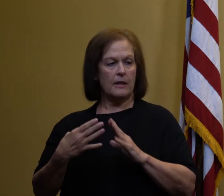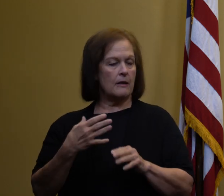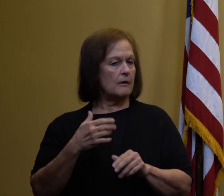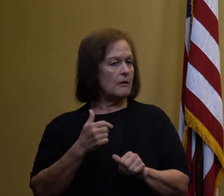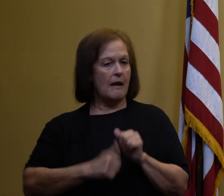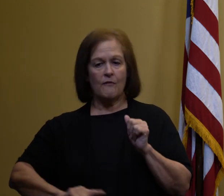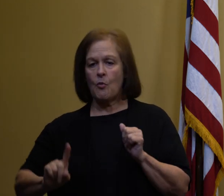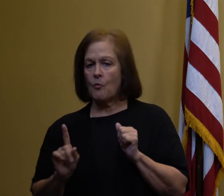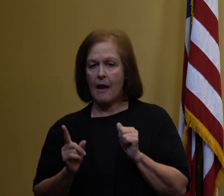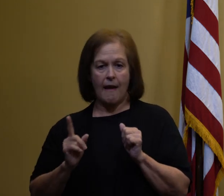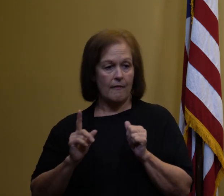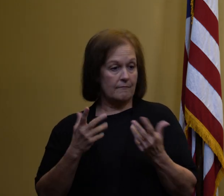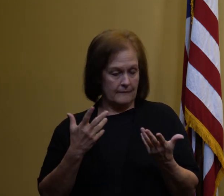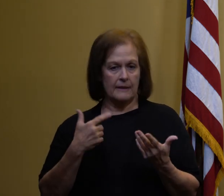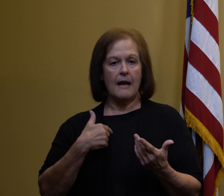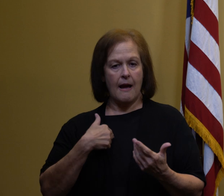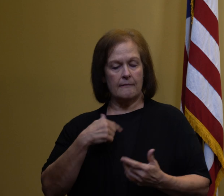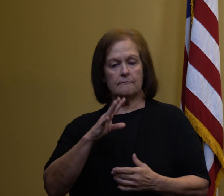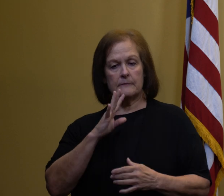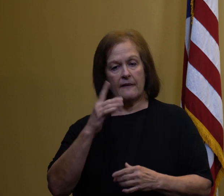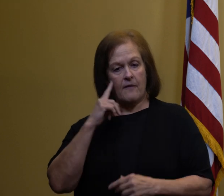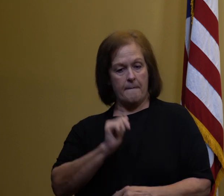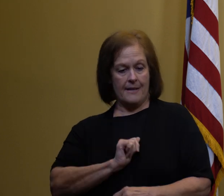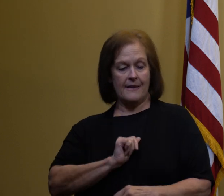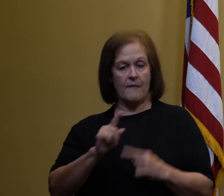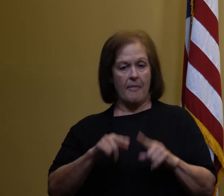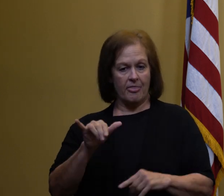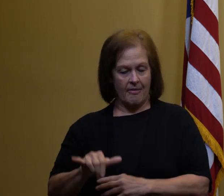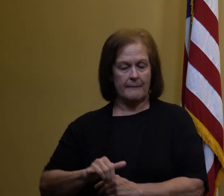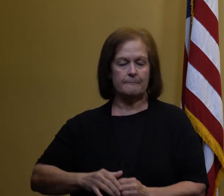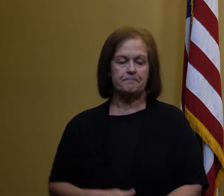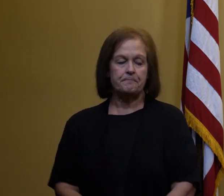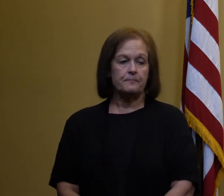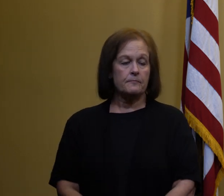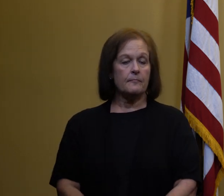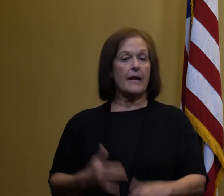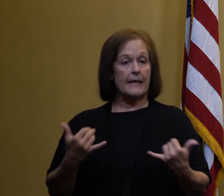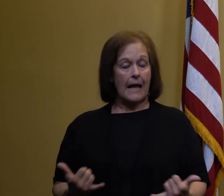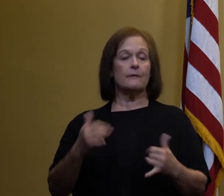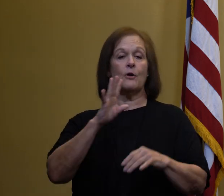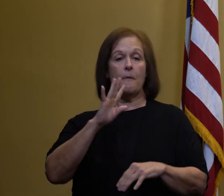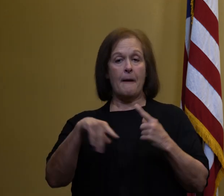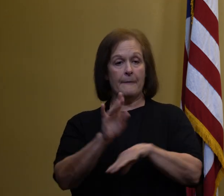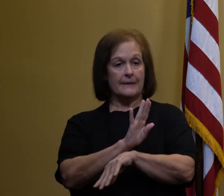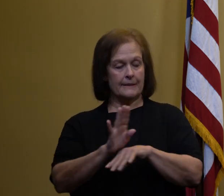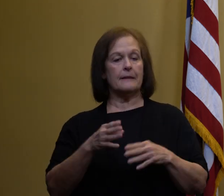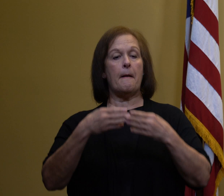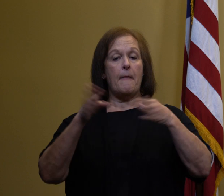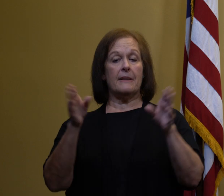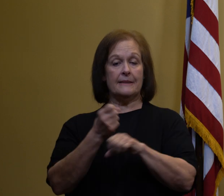we are. I can speak for myself on that. Now, business at hand. I always start with public